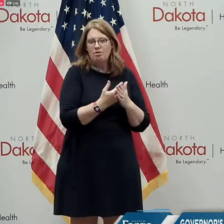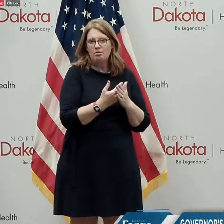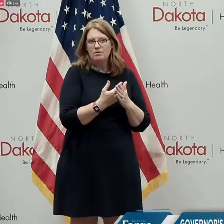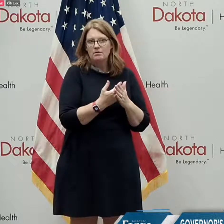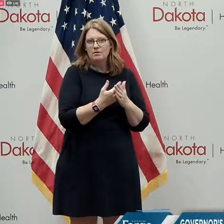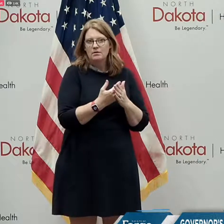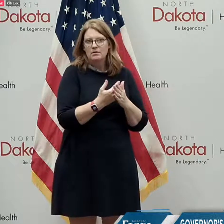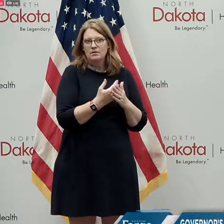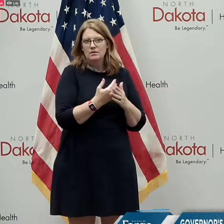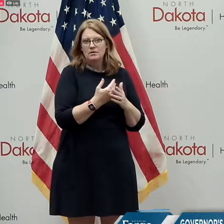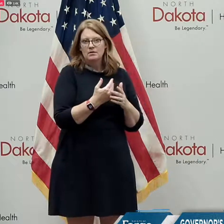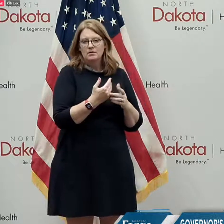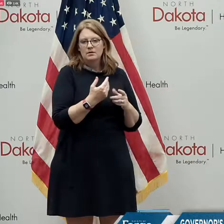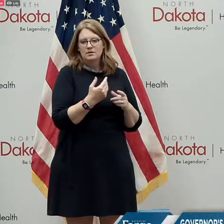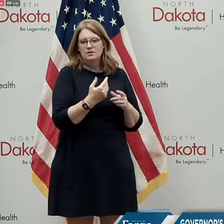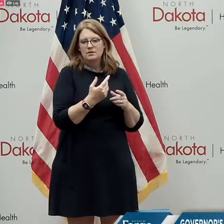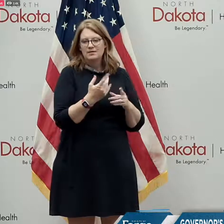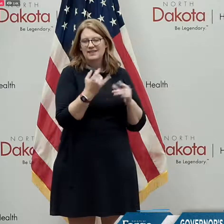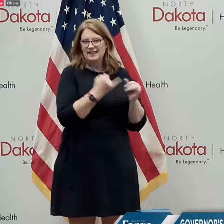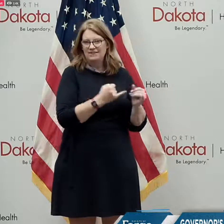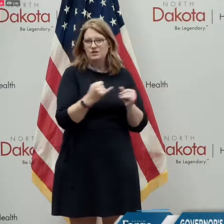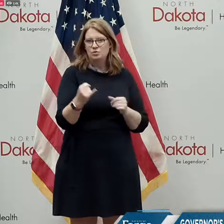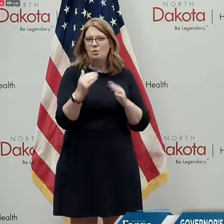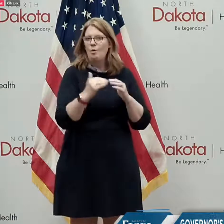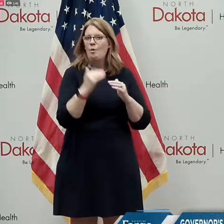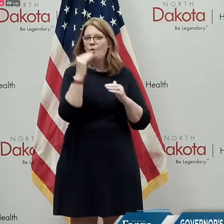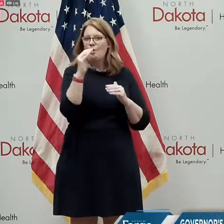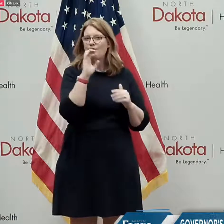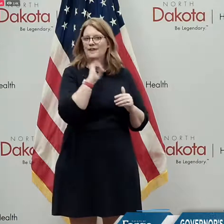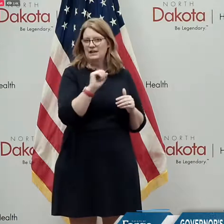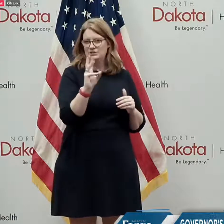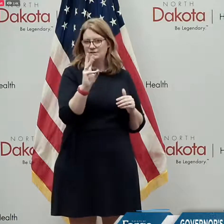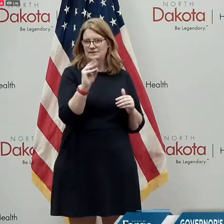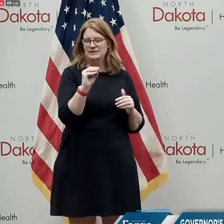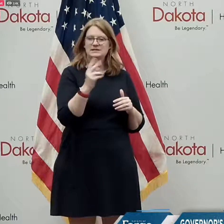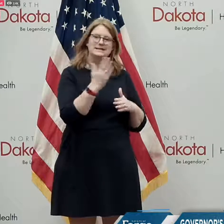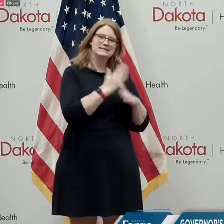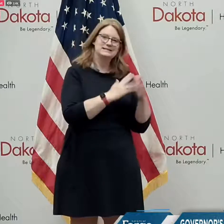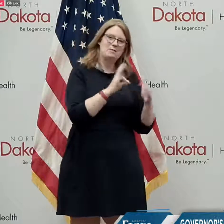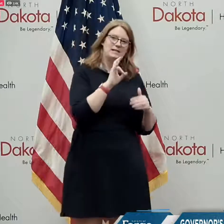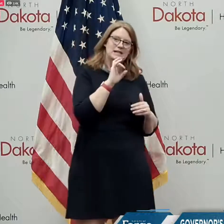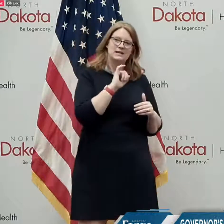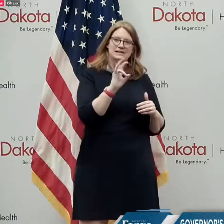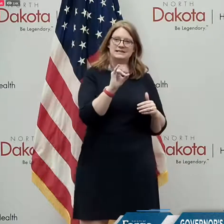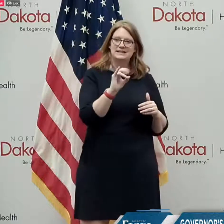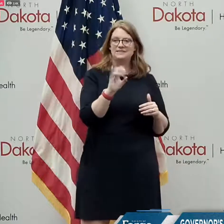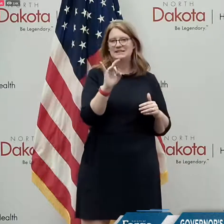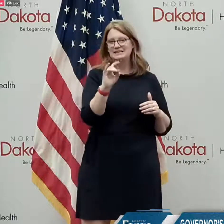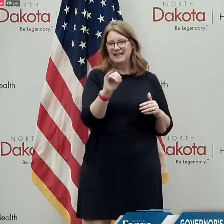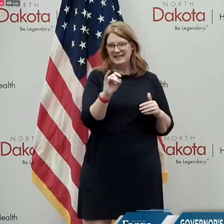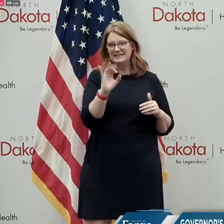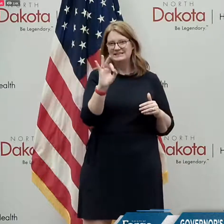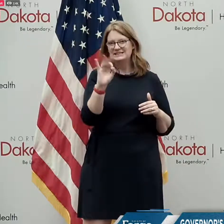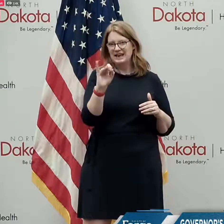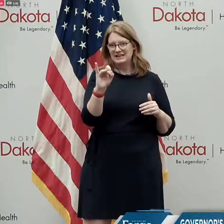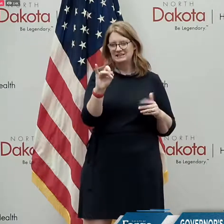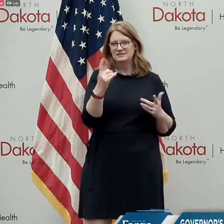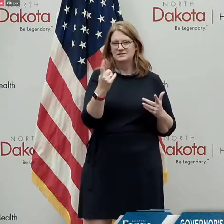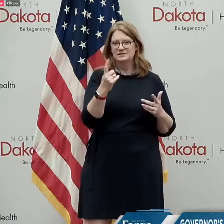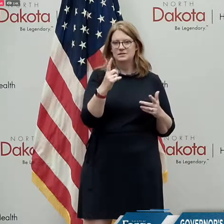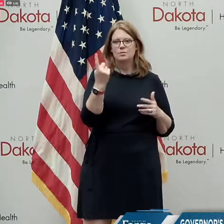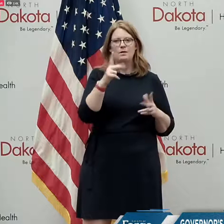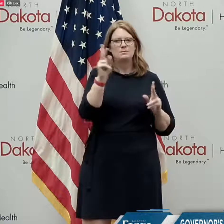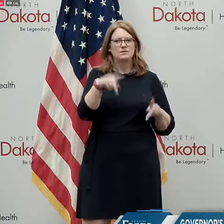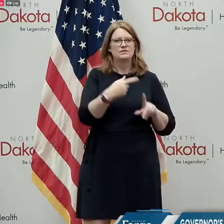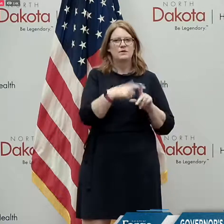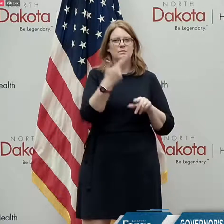all except for one was an individual that was over the age of 60, but some in the 70s, 80s, 90s, and even one gentleman from Grand